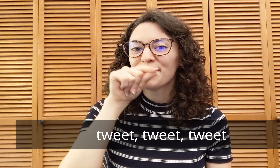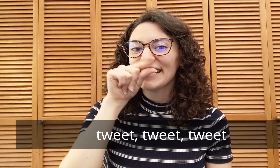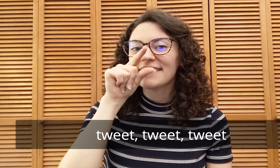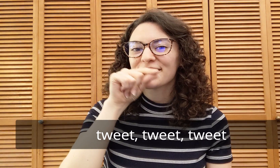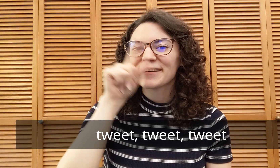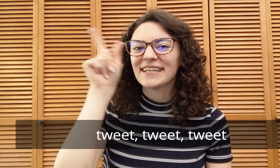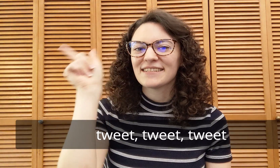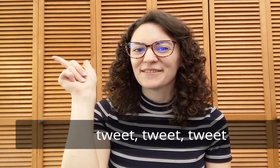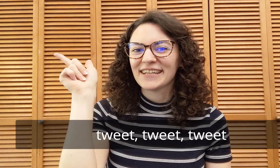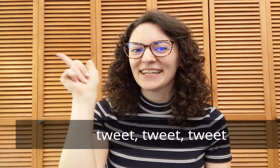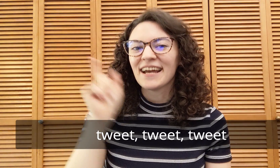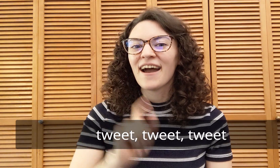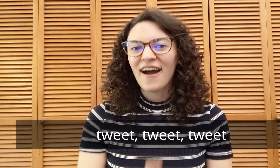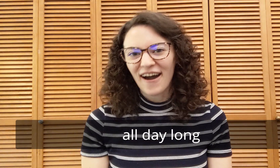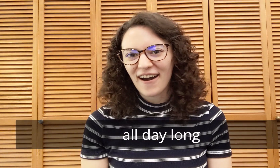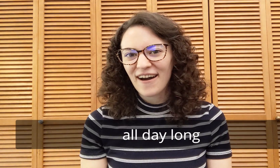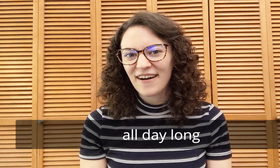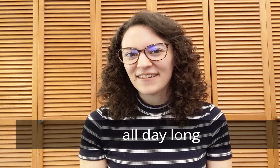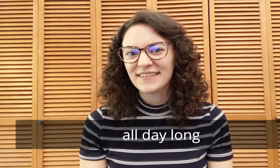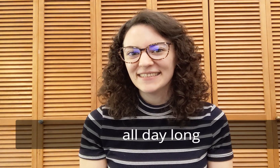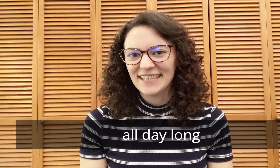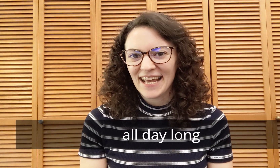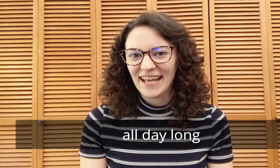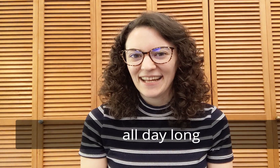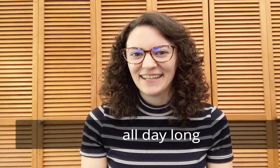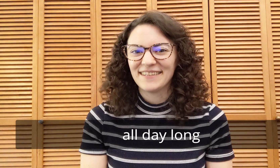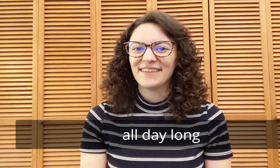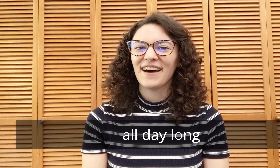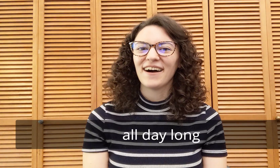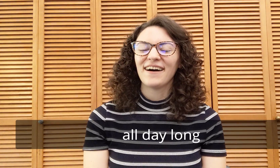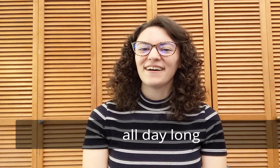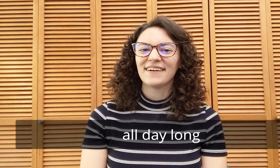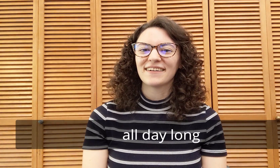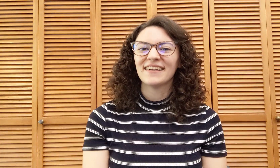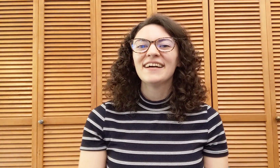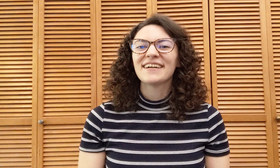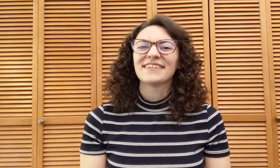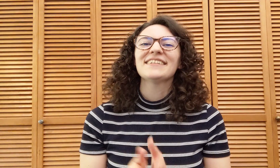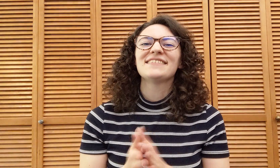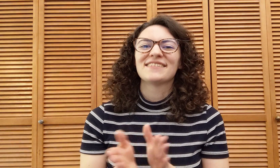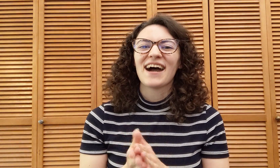tweet, tweet, tweet all day long.